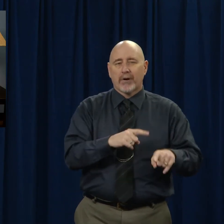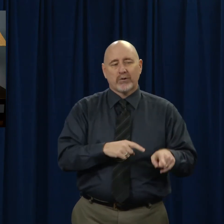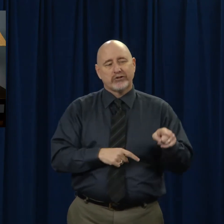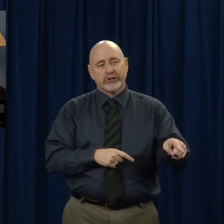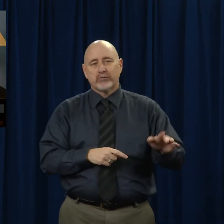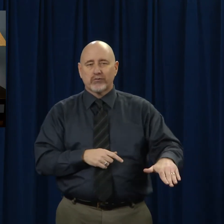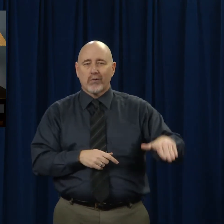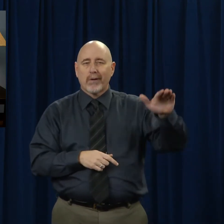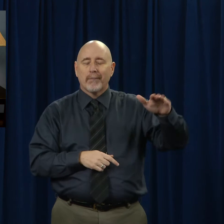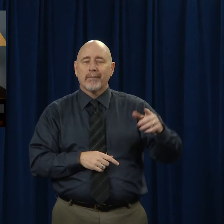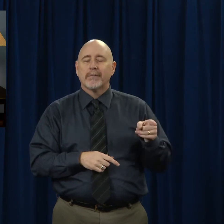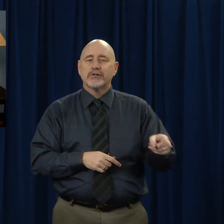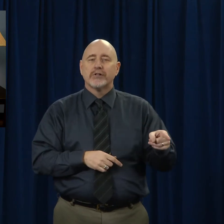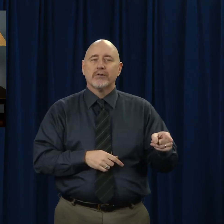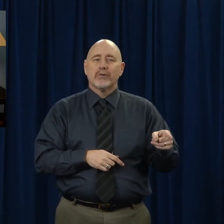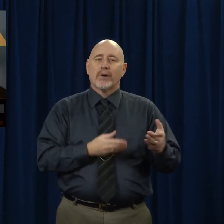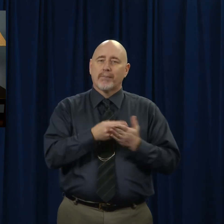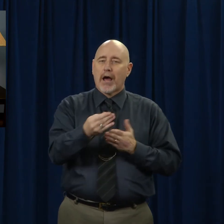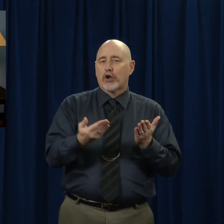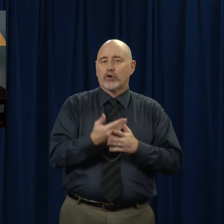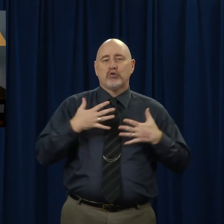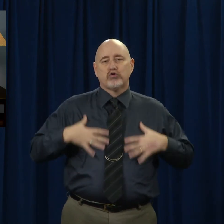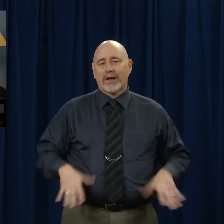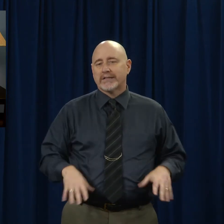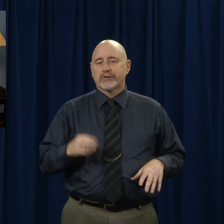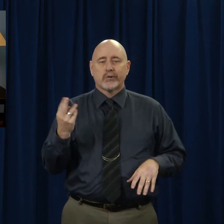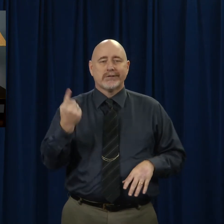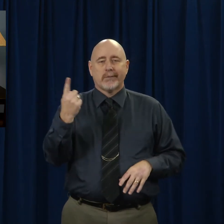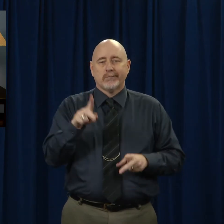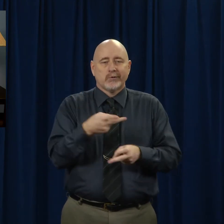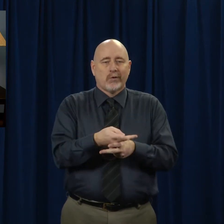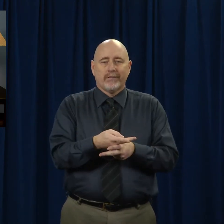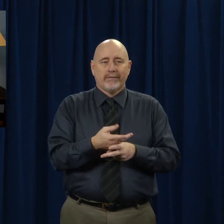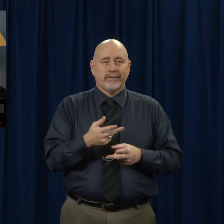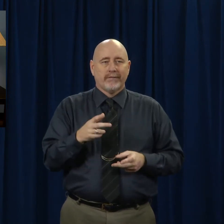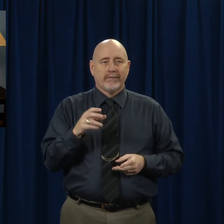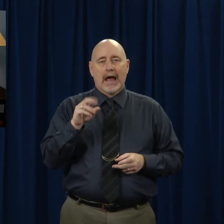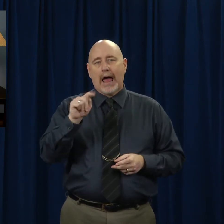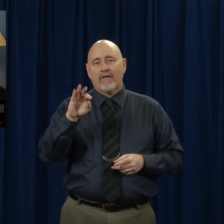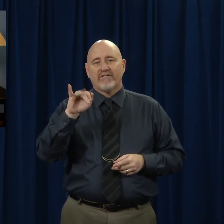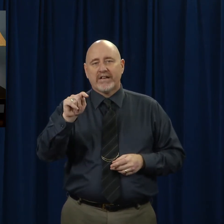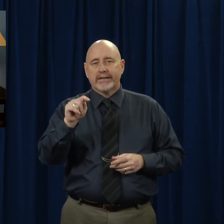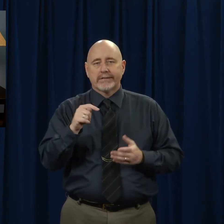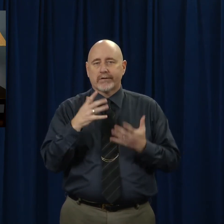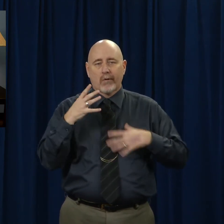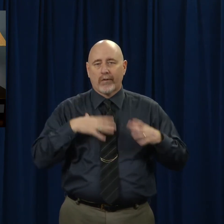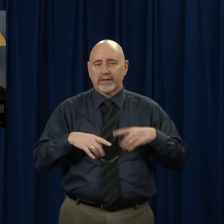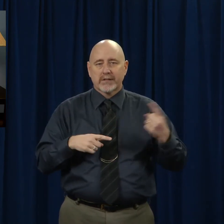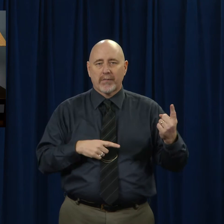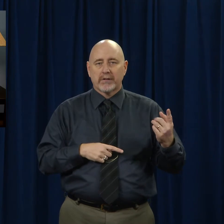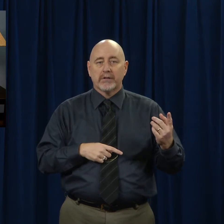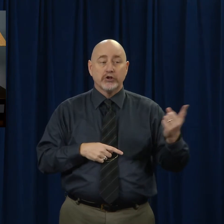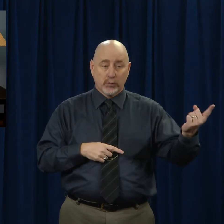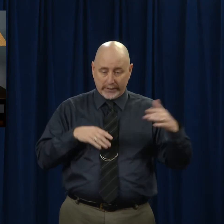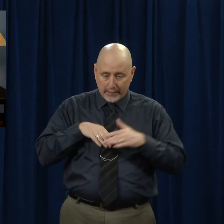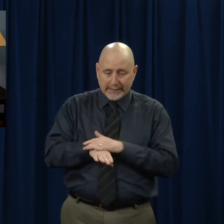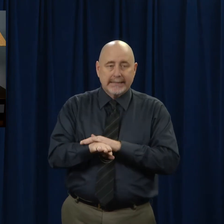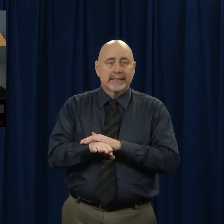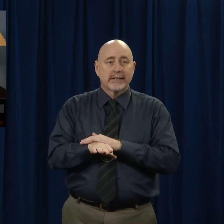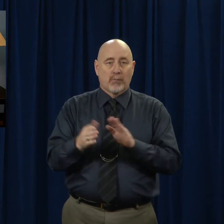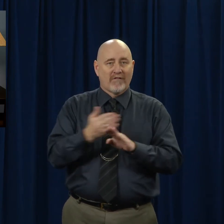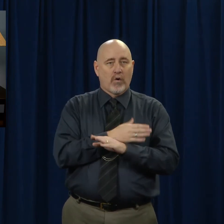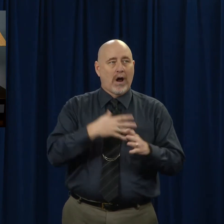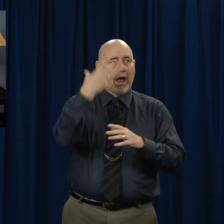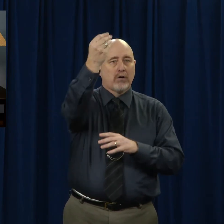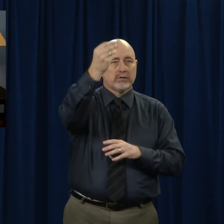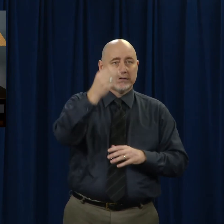she was growing up, she would buy a new dress or have some sort of a different kind of clothing, and she would come in, and